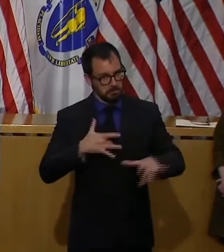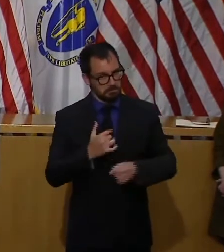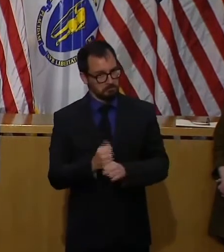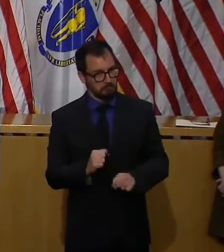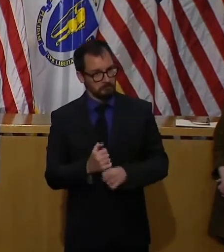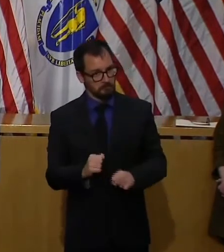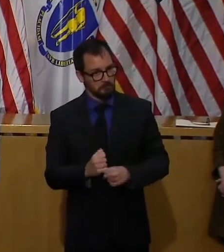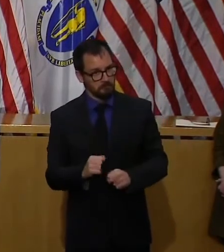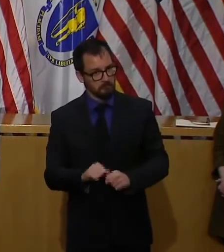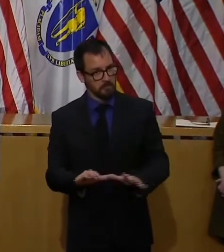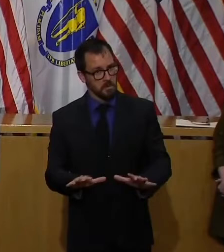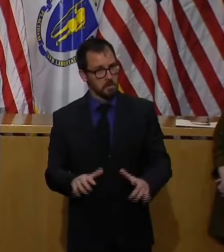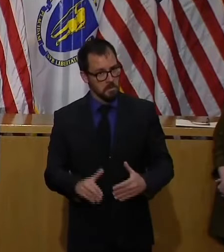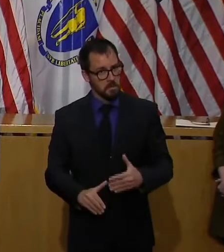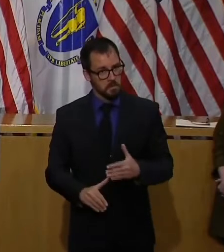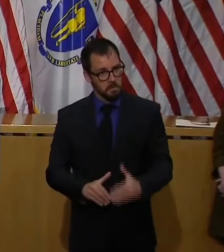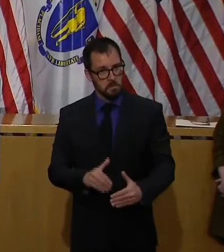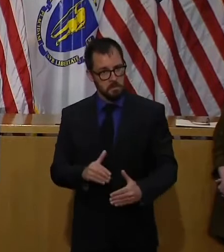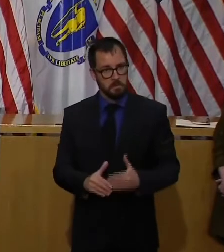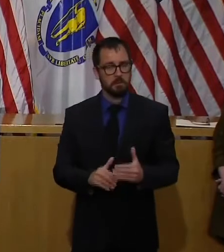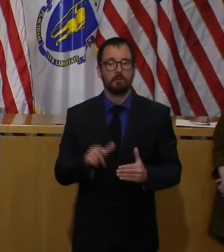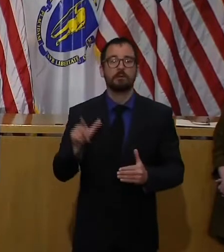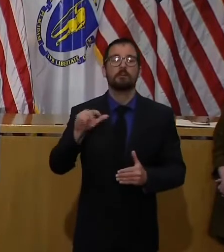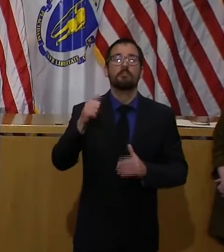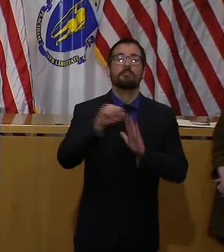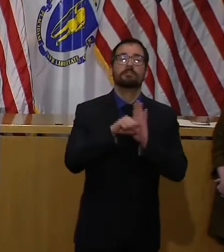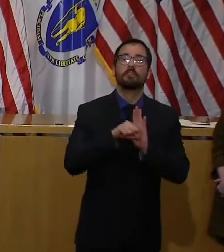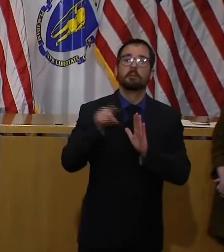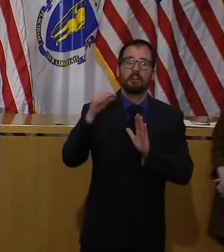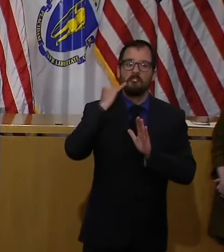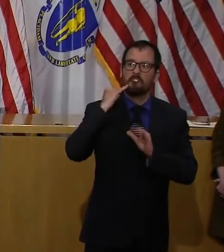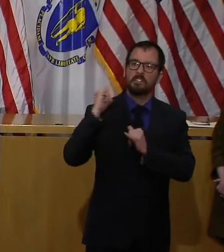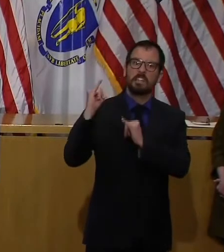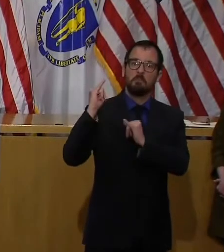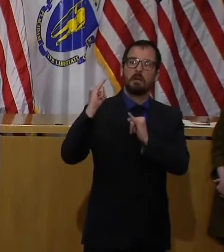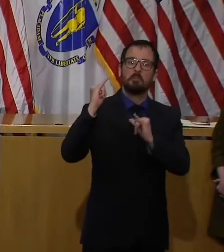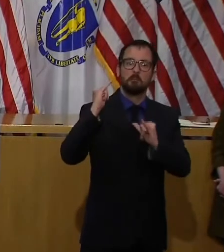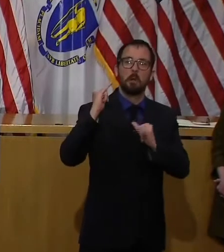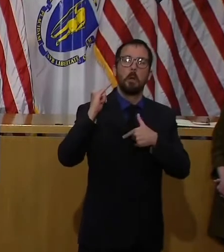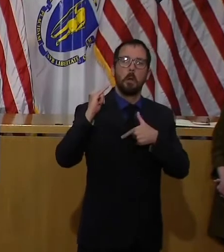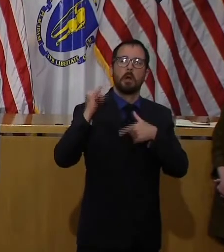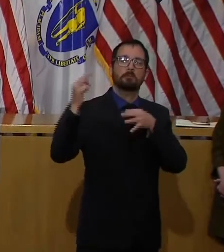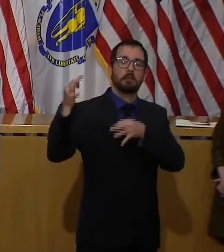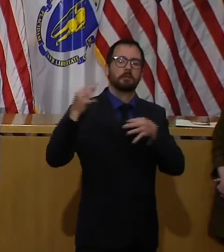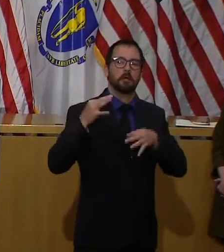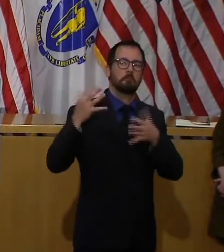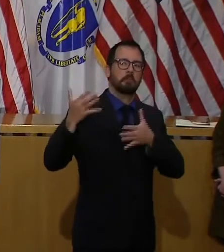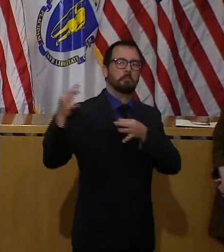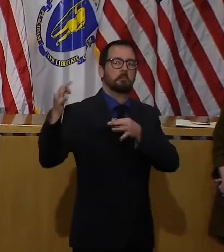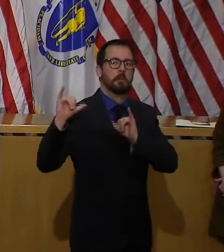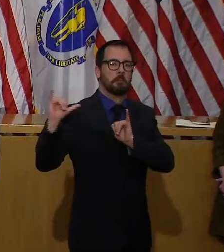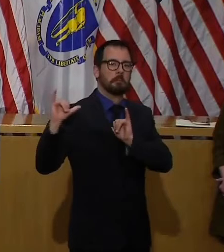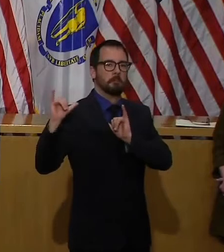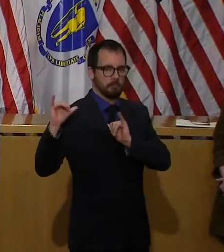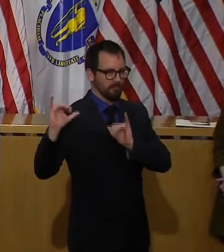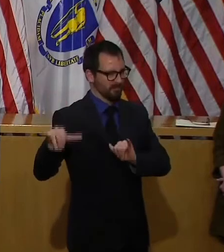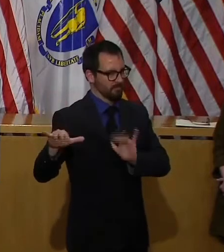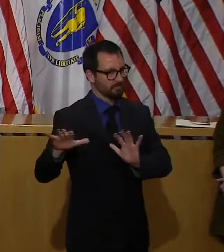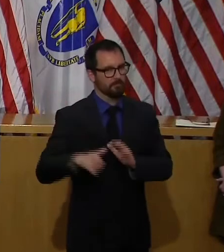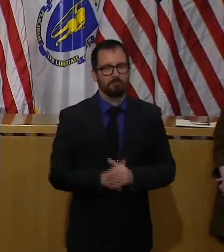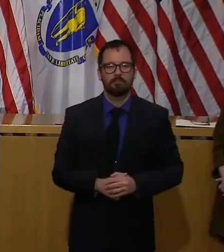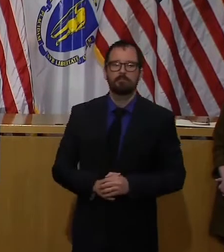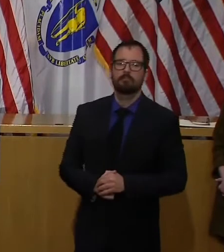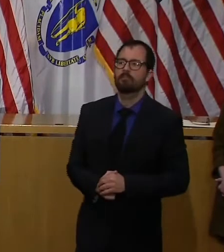federal courts on the gun shops? Supposedly there's a judge out there that's going to rule that Massachusetts is violating the Second Amendment by keeping gun